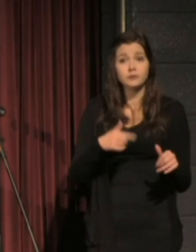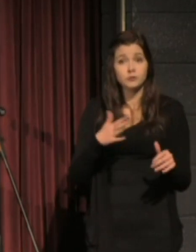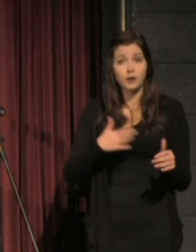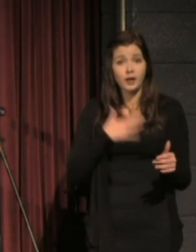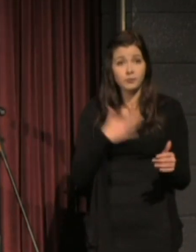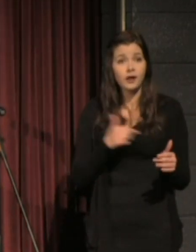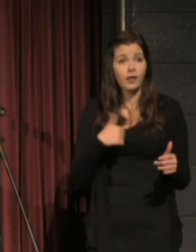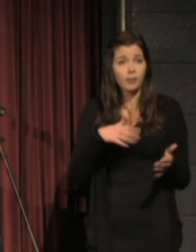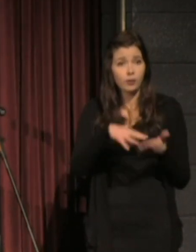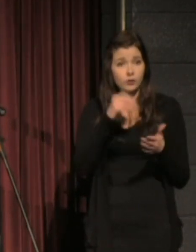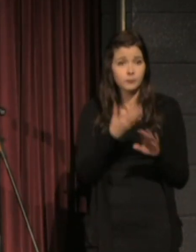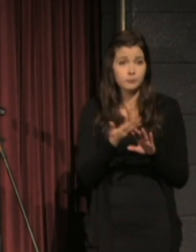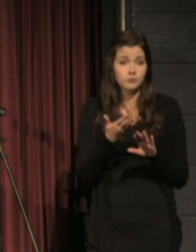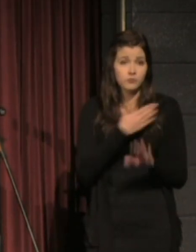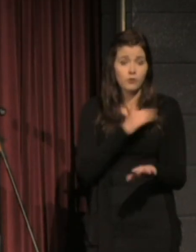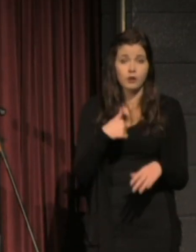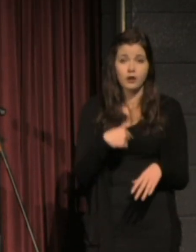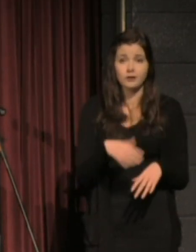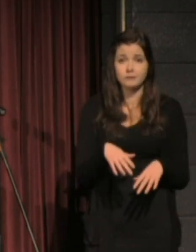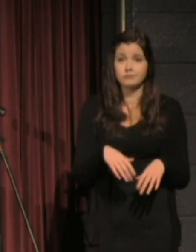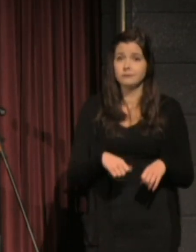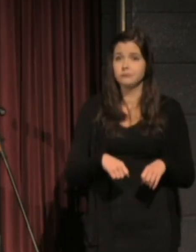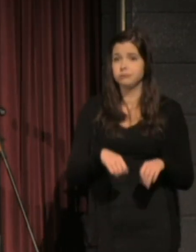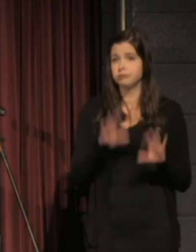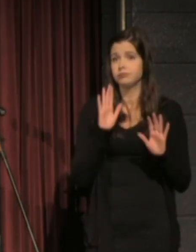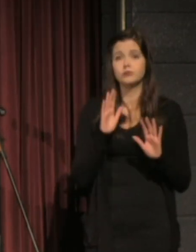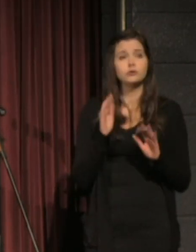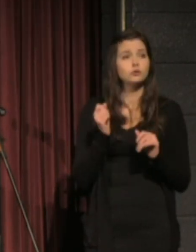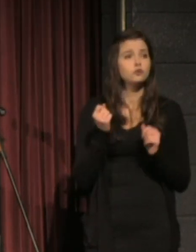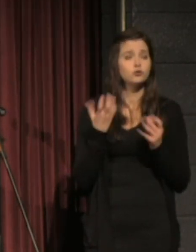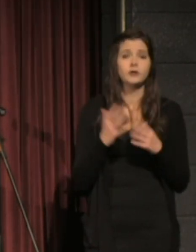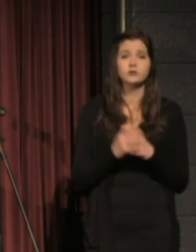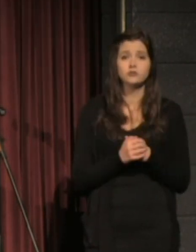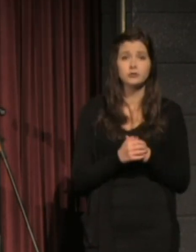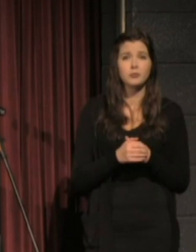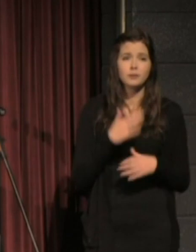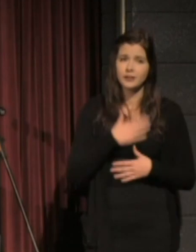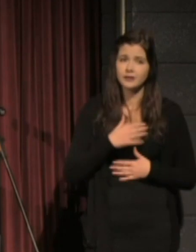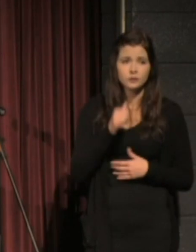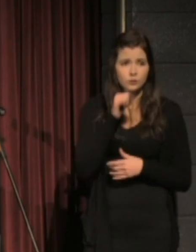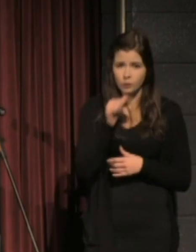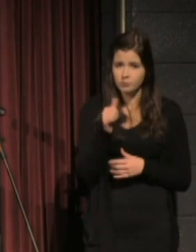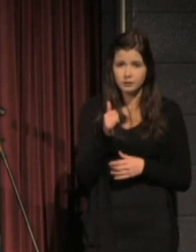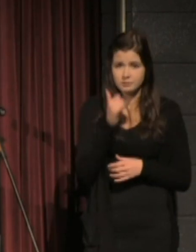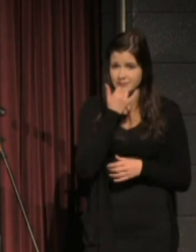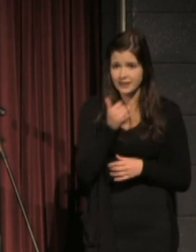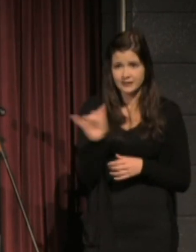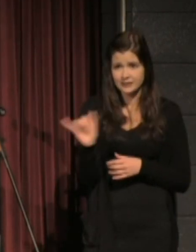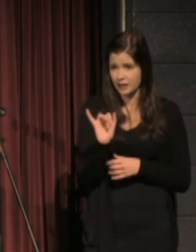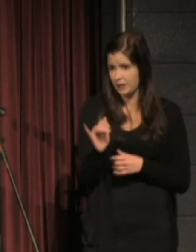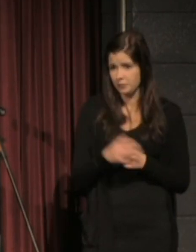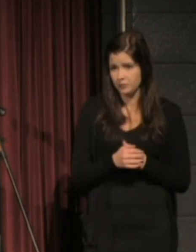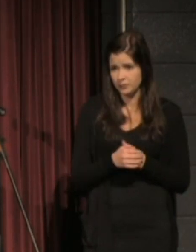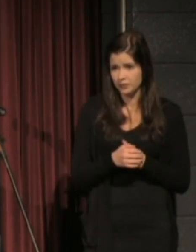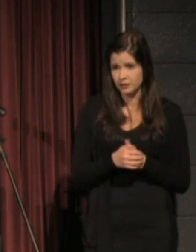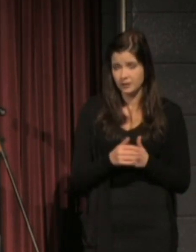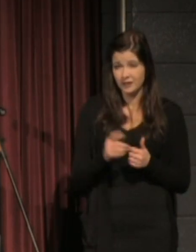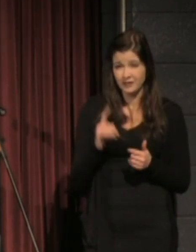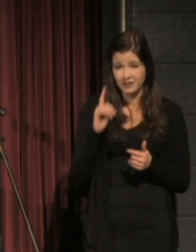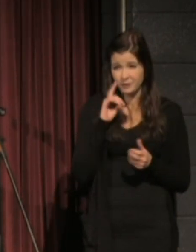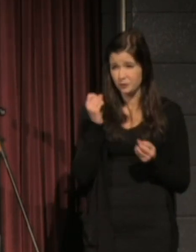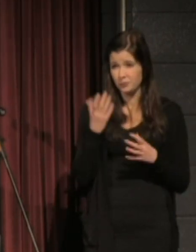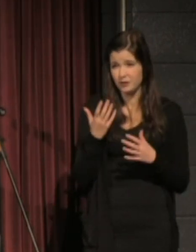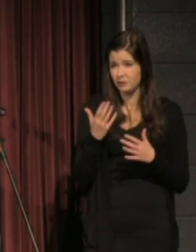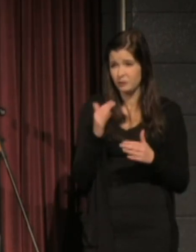those lessons before I burned out. So please, don't make my mistakes and underestimate the importance of balance and self-care